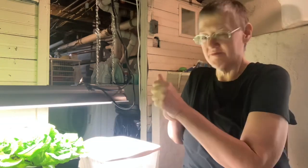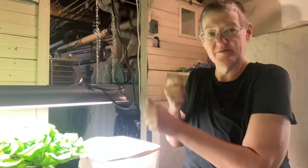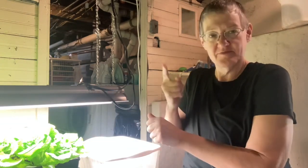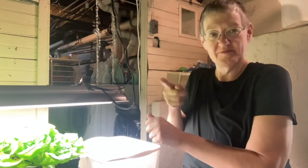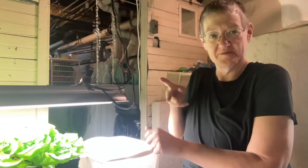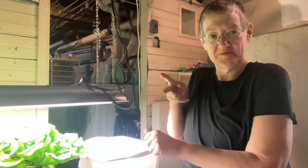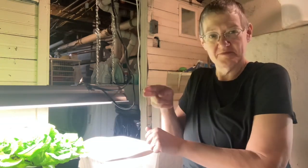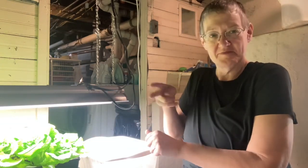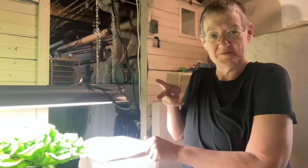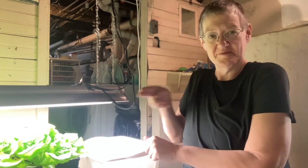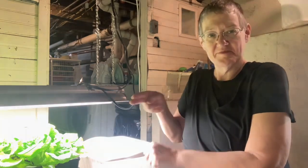length.